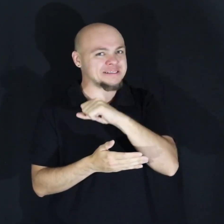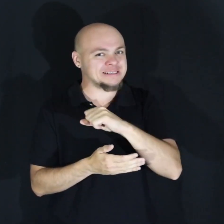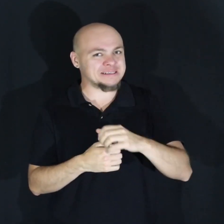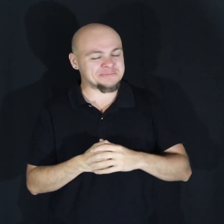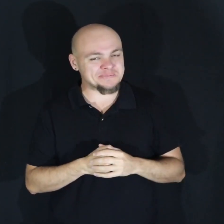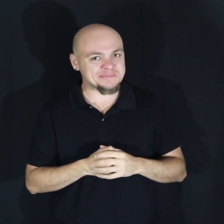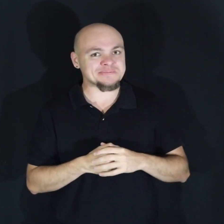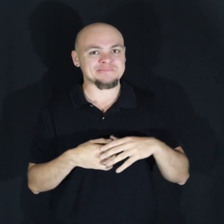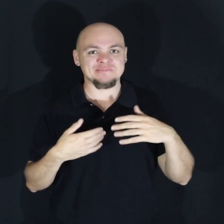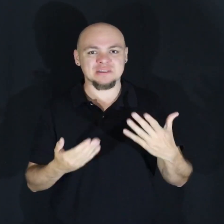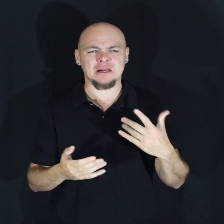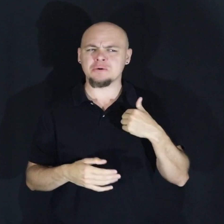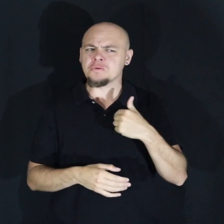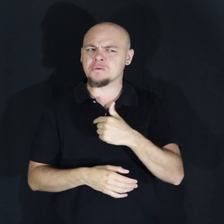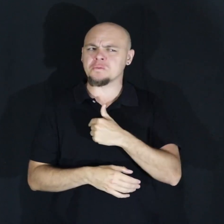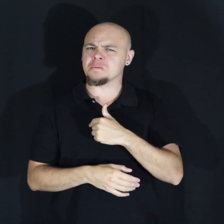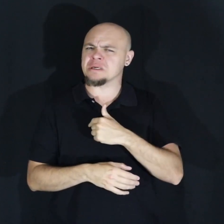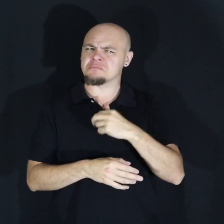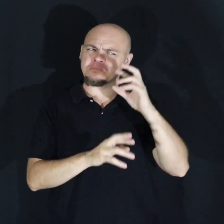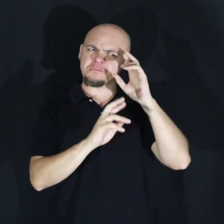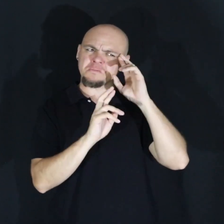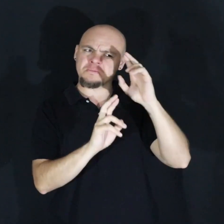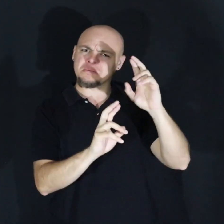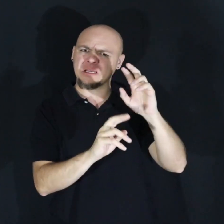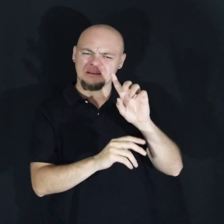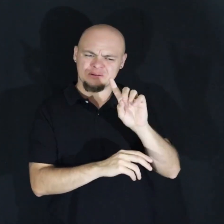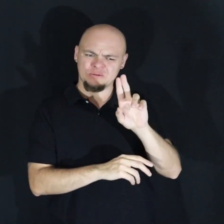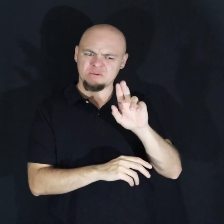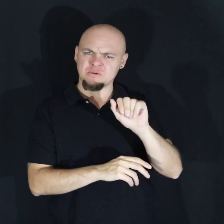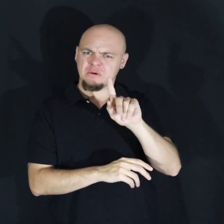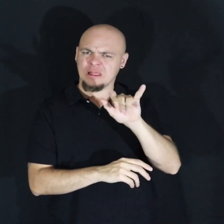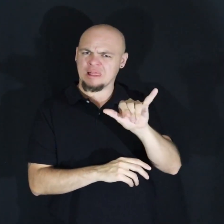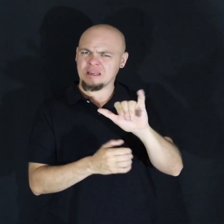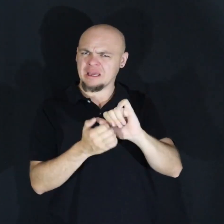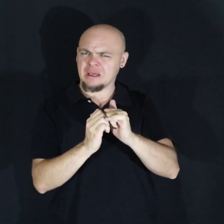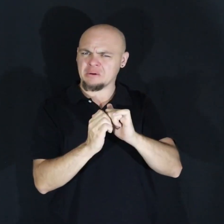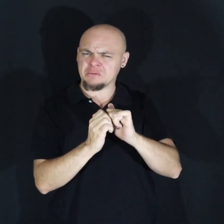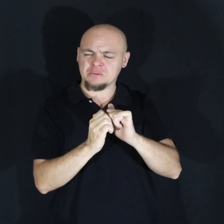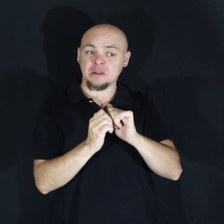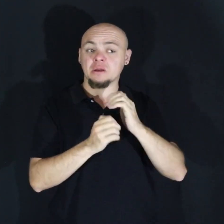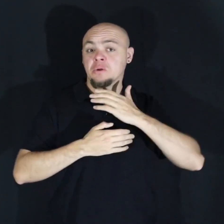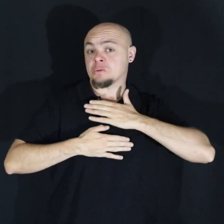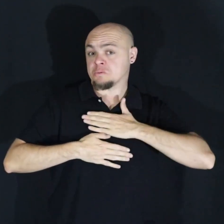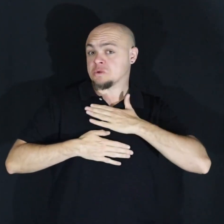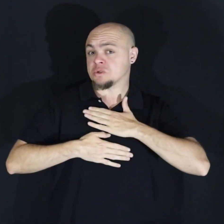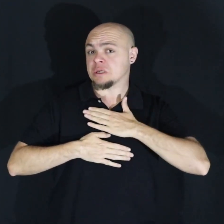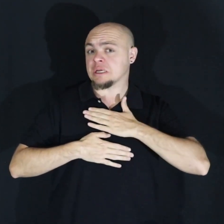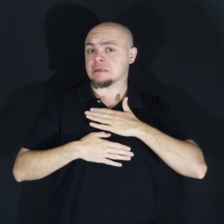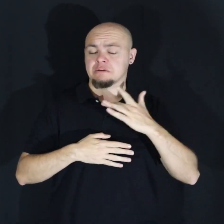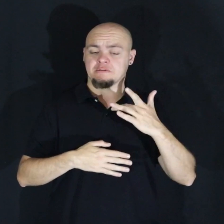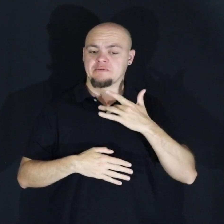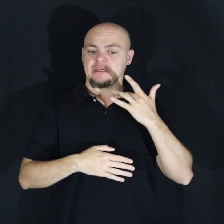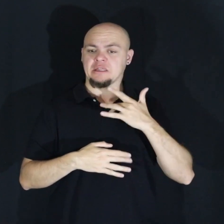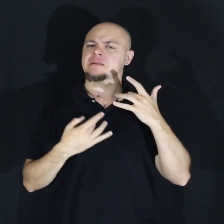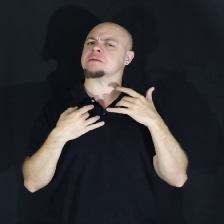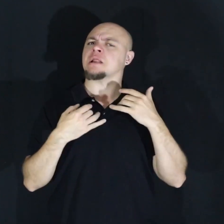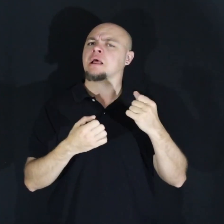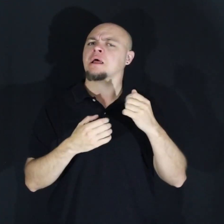So how do we respect this duality? How do we appreciate the value of feelings in